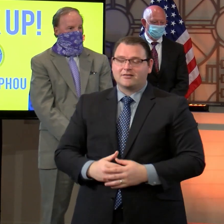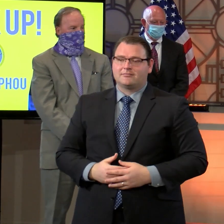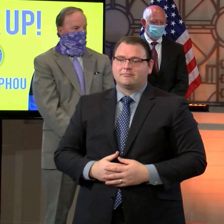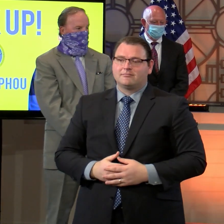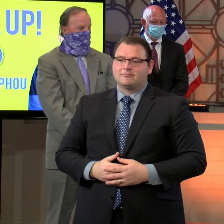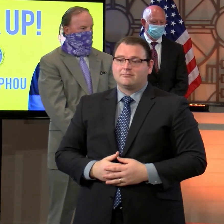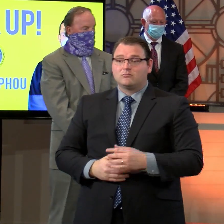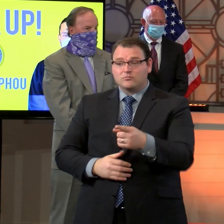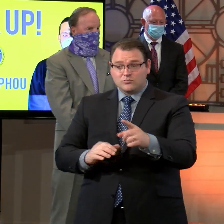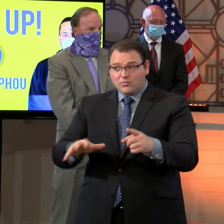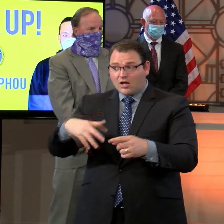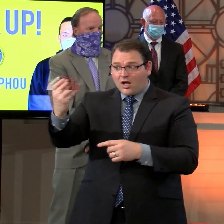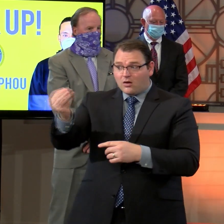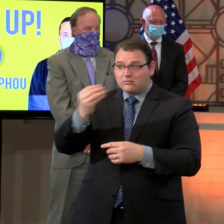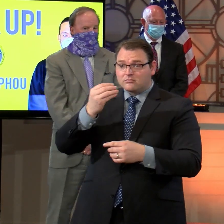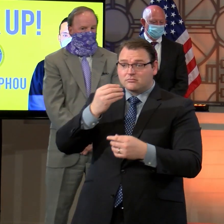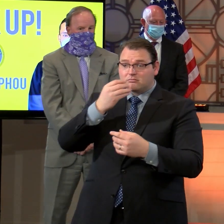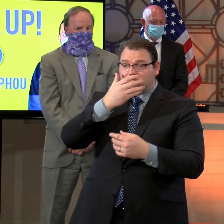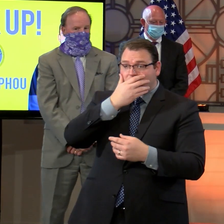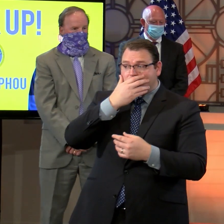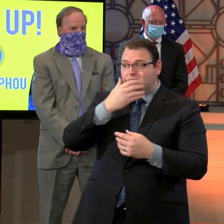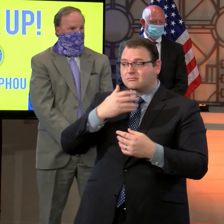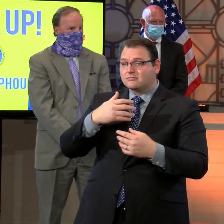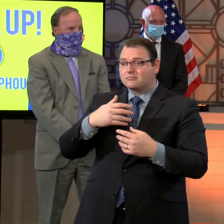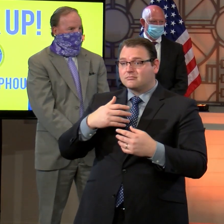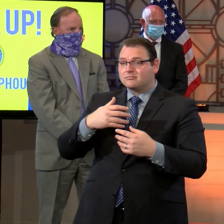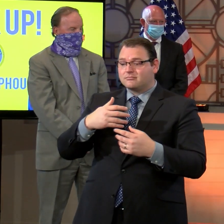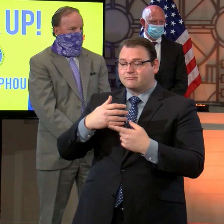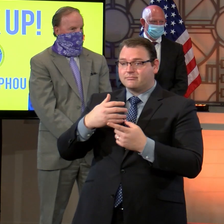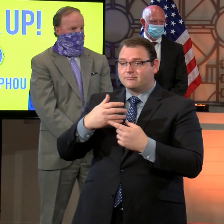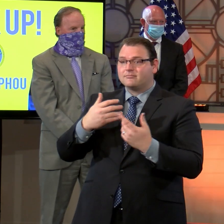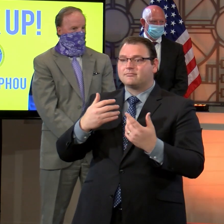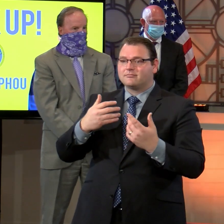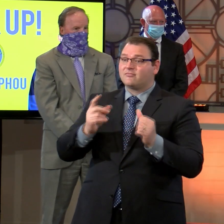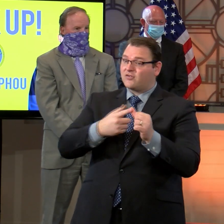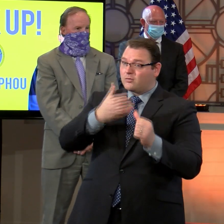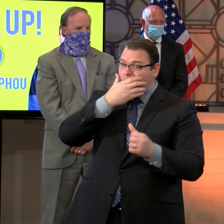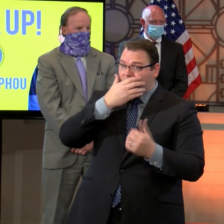retail, please mask up. Please do that.